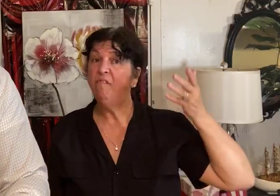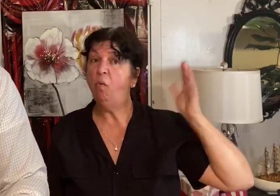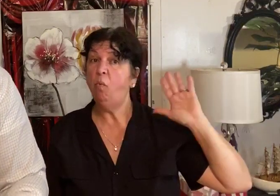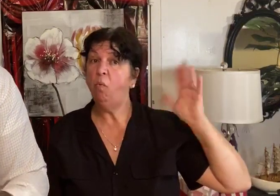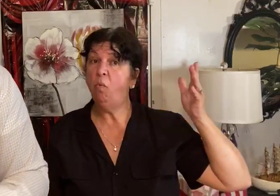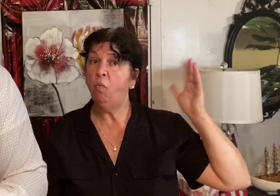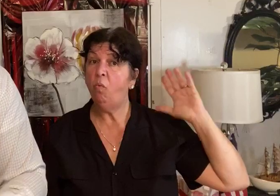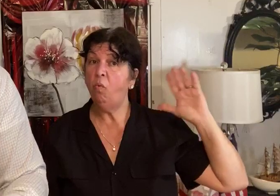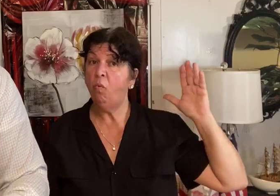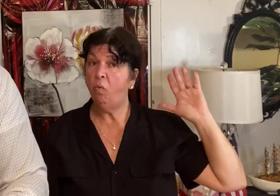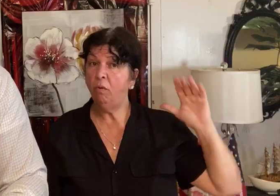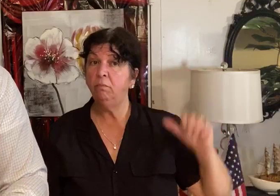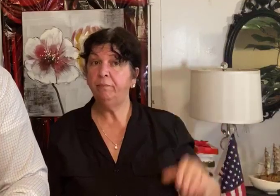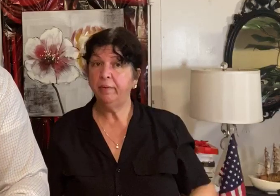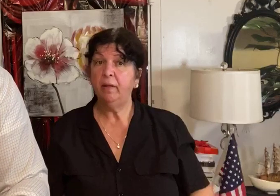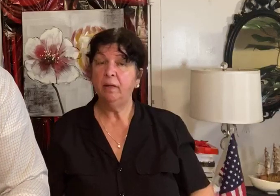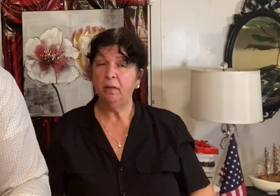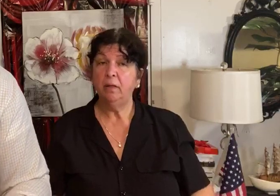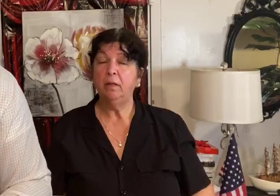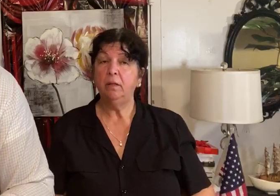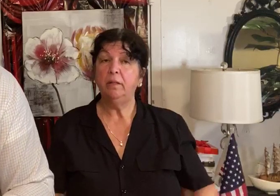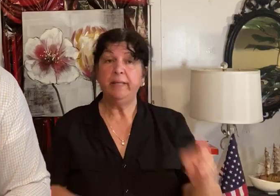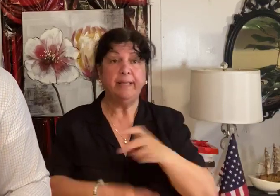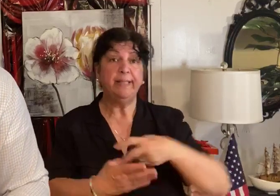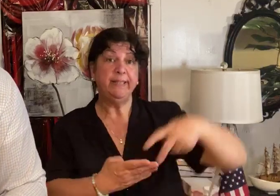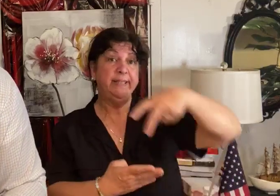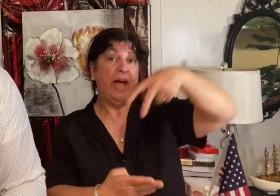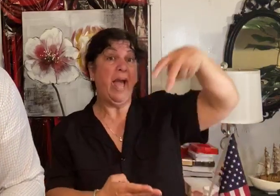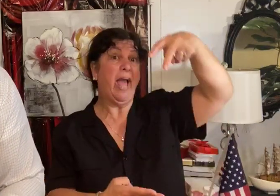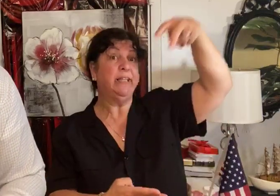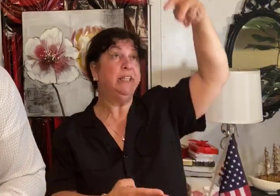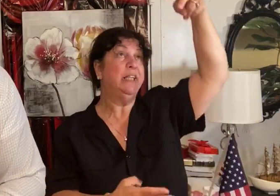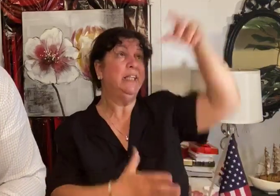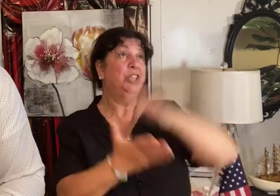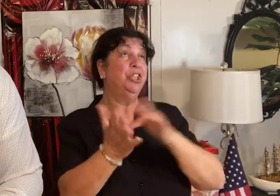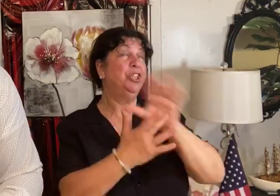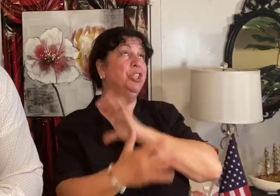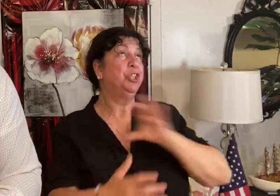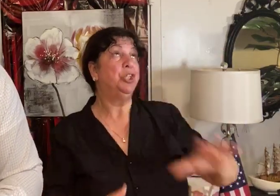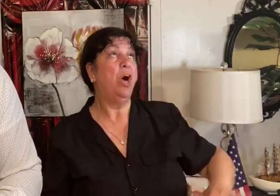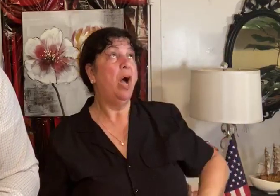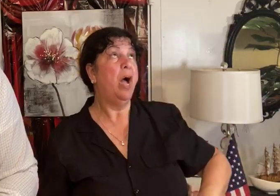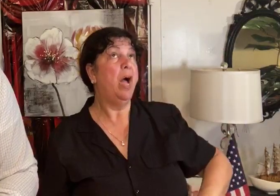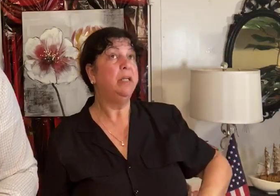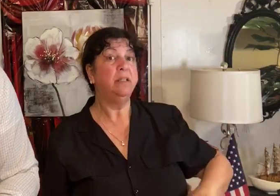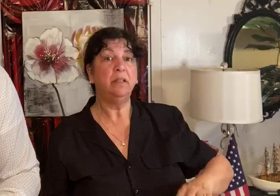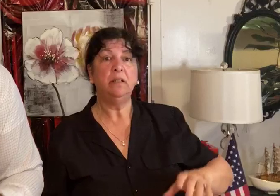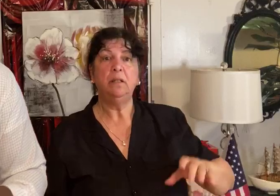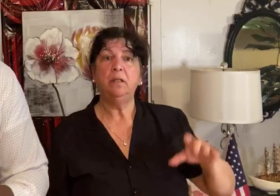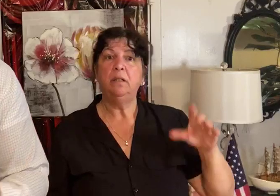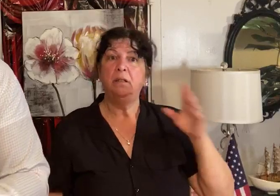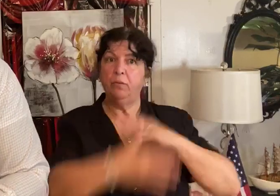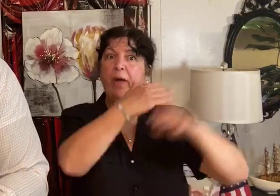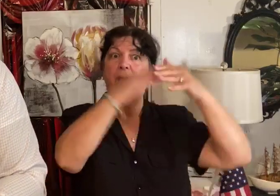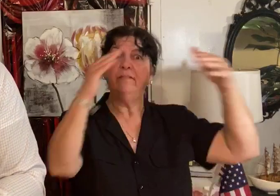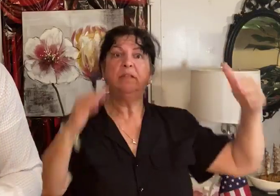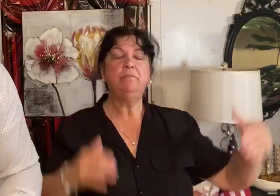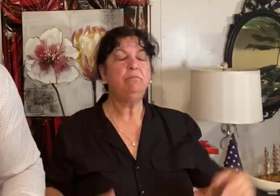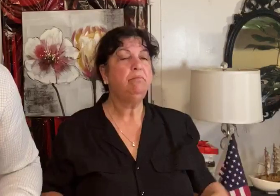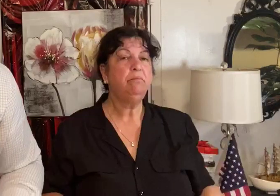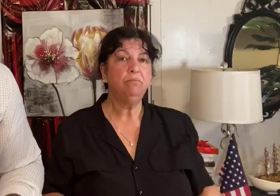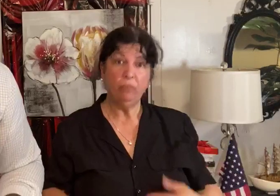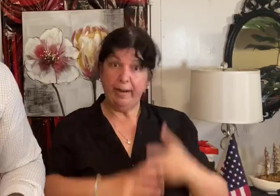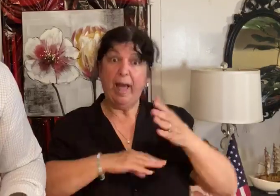in the day. Right after the ascension of Jesus Christ, when he went to his Father. And in the story that